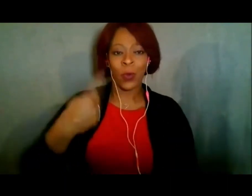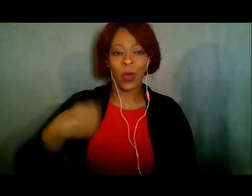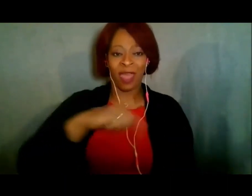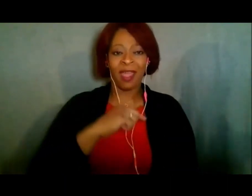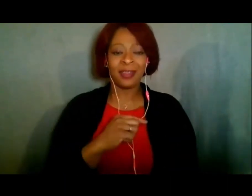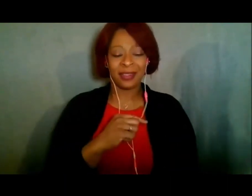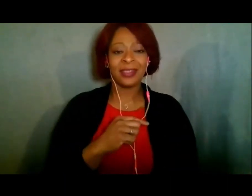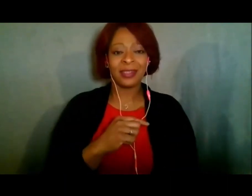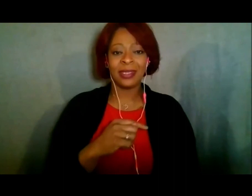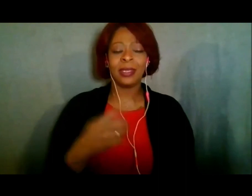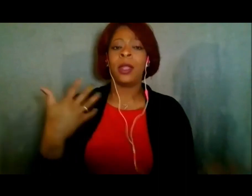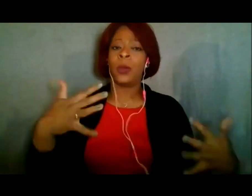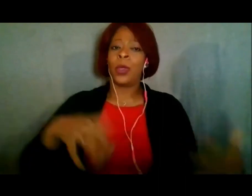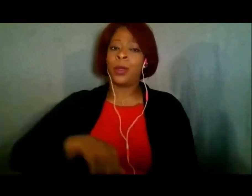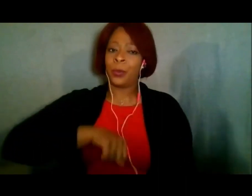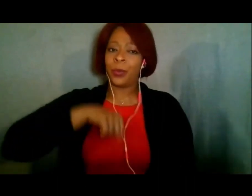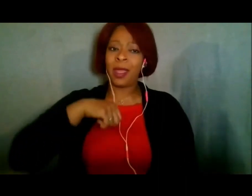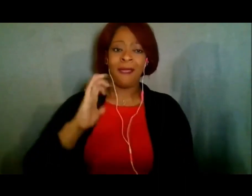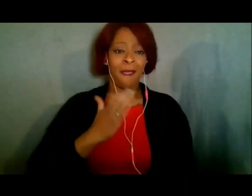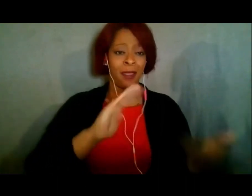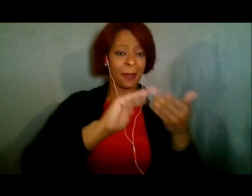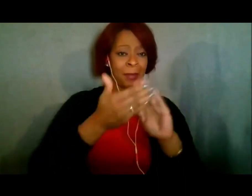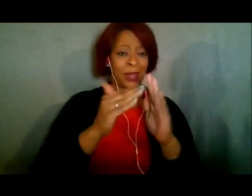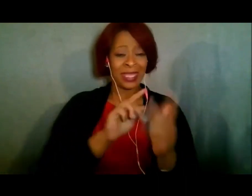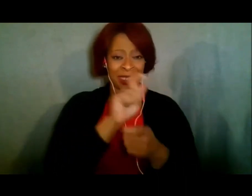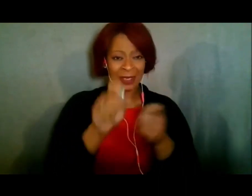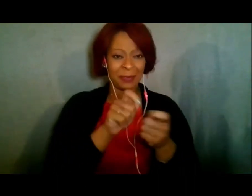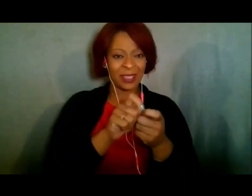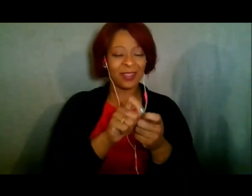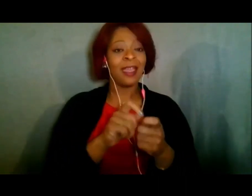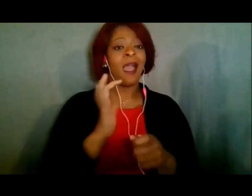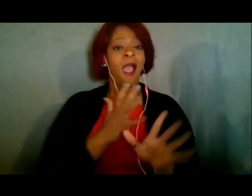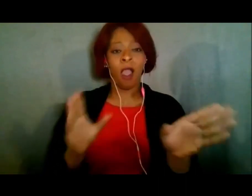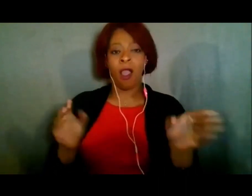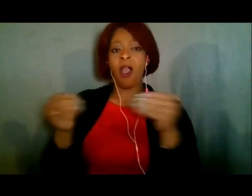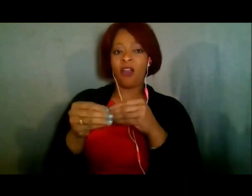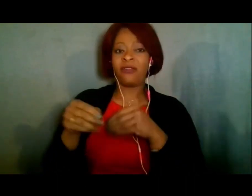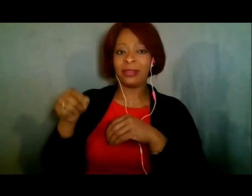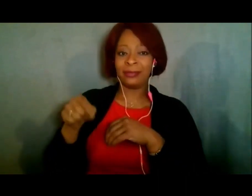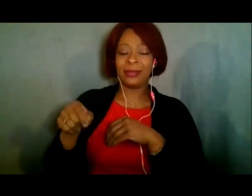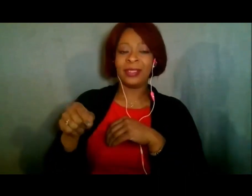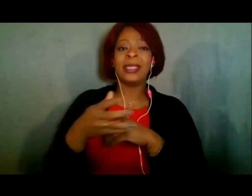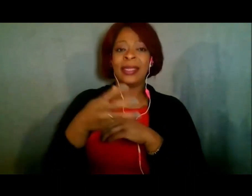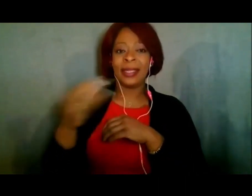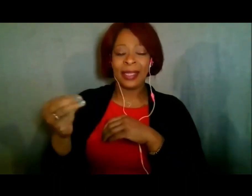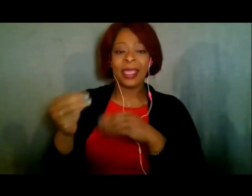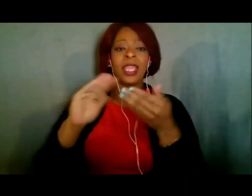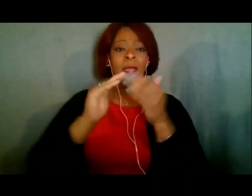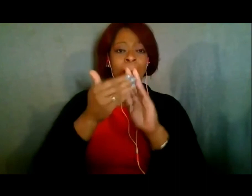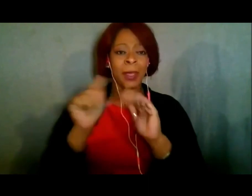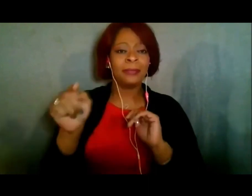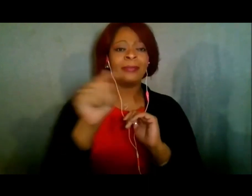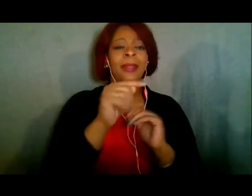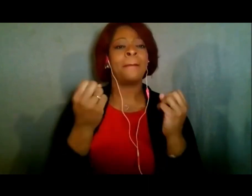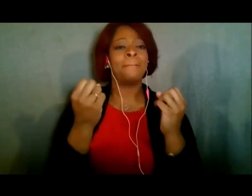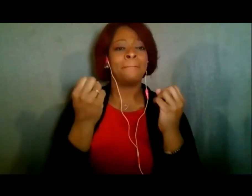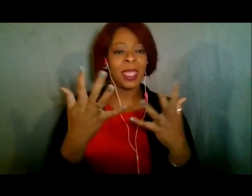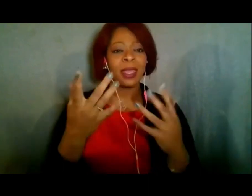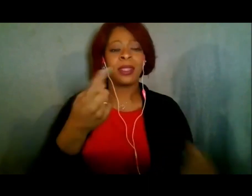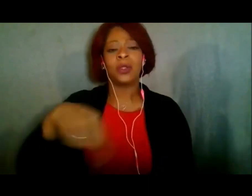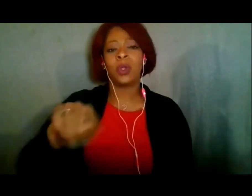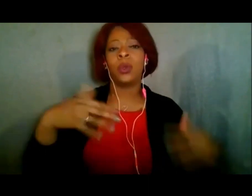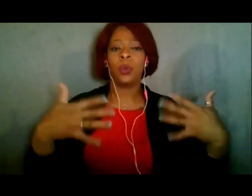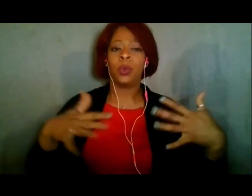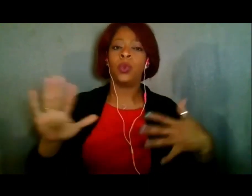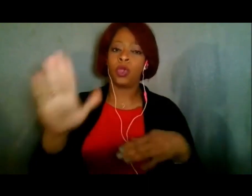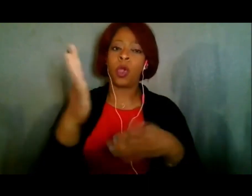I'm very proud, I think in our community specifically, I know in our offices and in the community, many of you have been really doing your